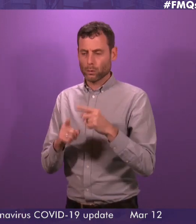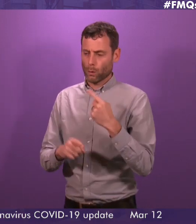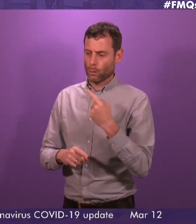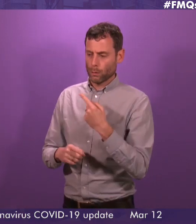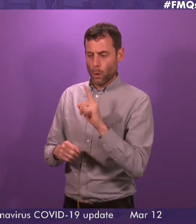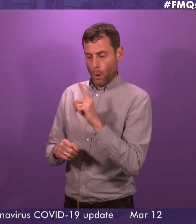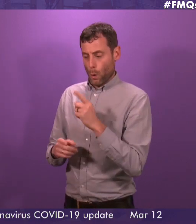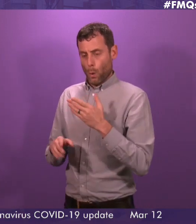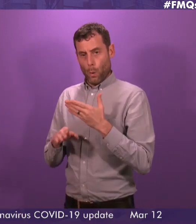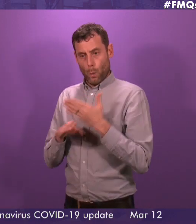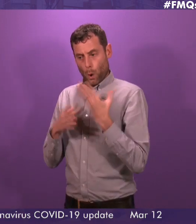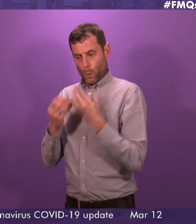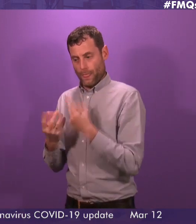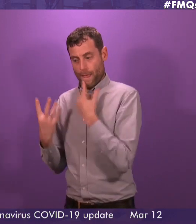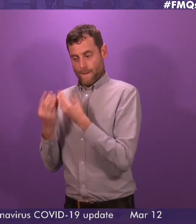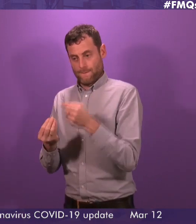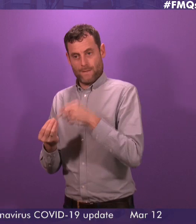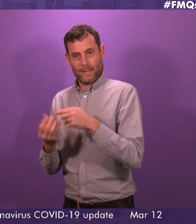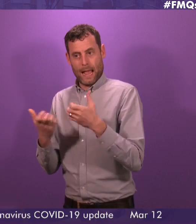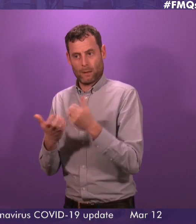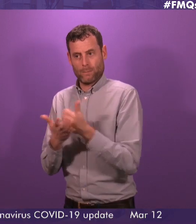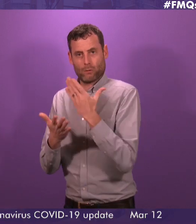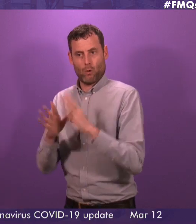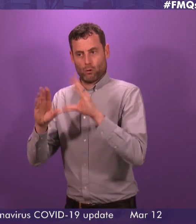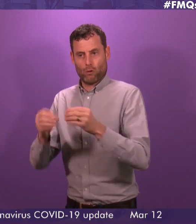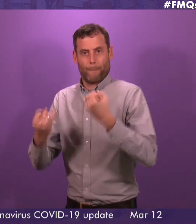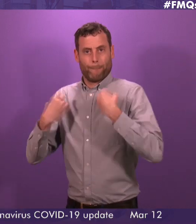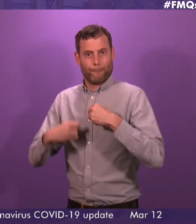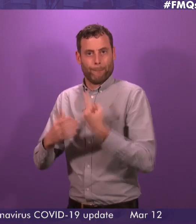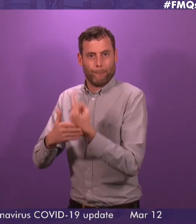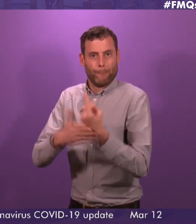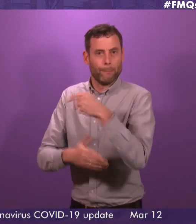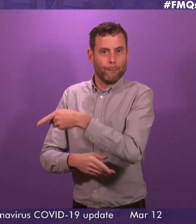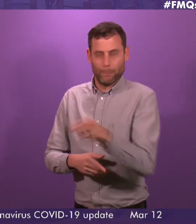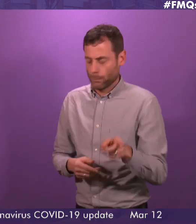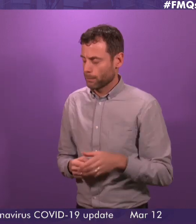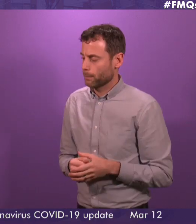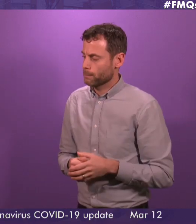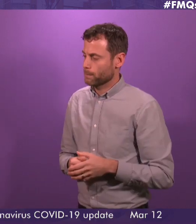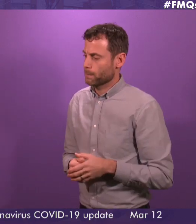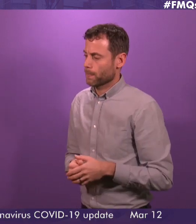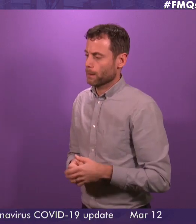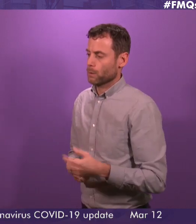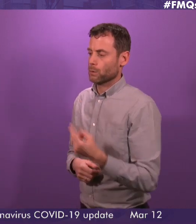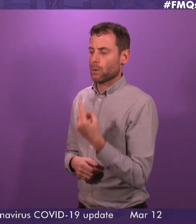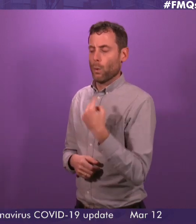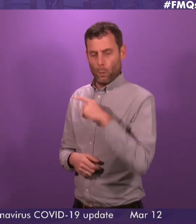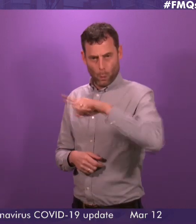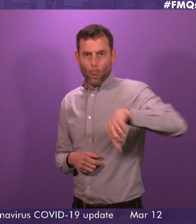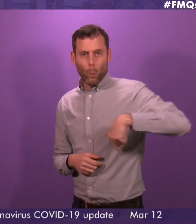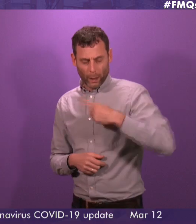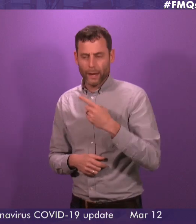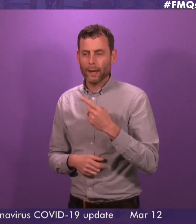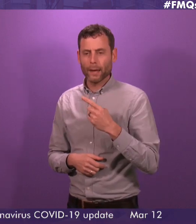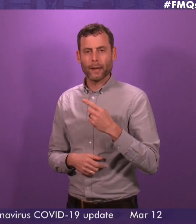particularly important area. Because, of course, one of the measures that will be taken, and we will give more detail on this, but in order